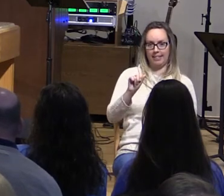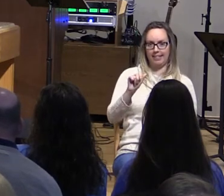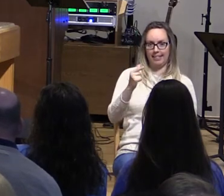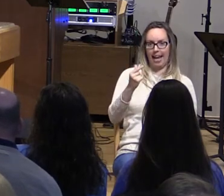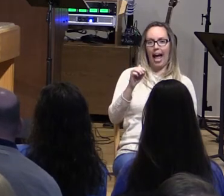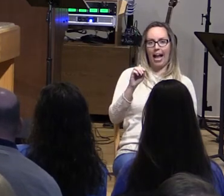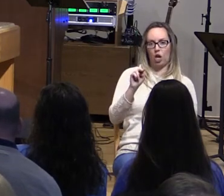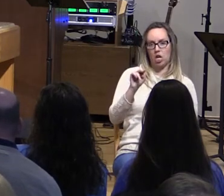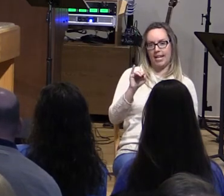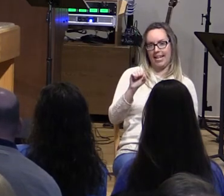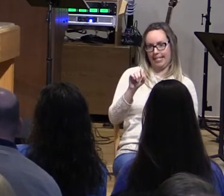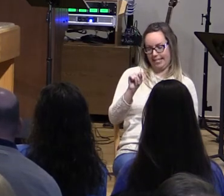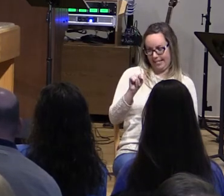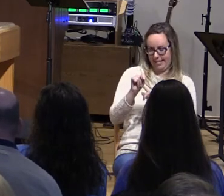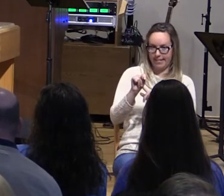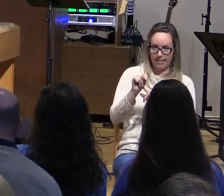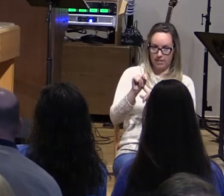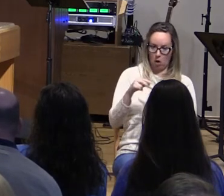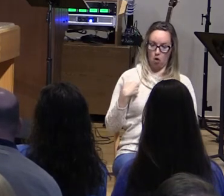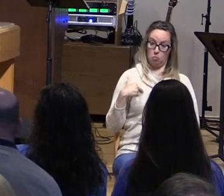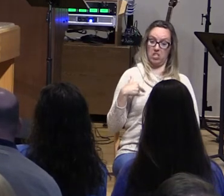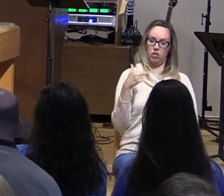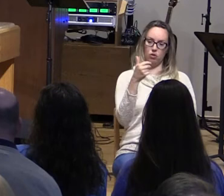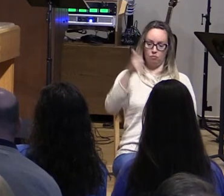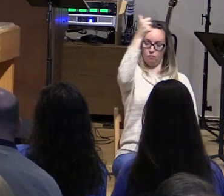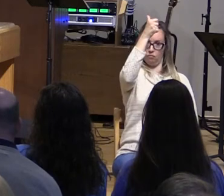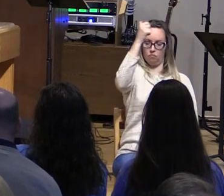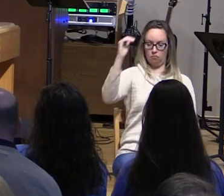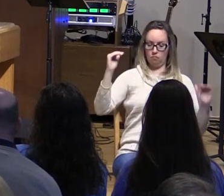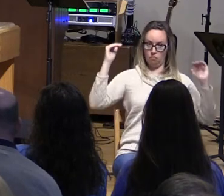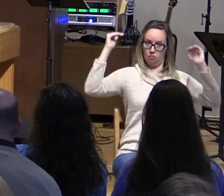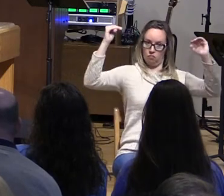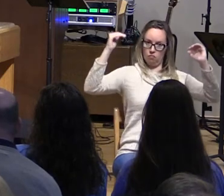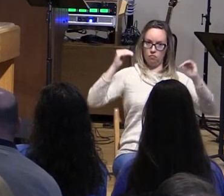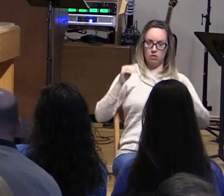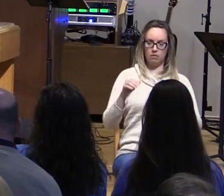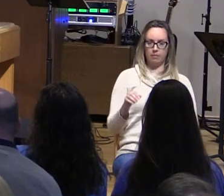probably the religious elite, the Pharisees, the